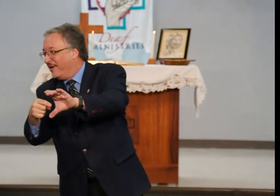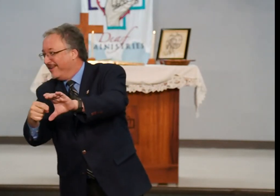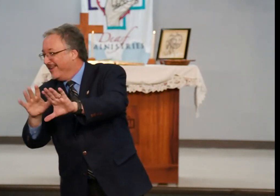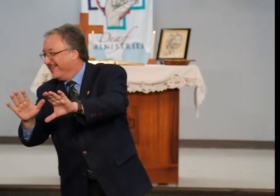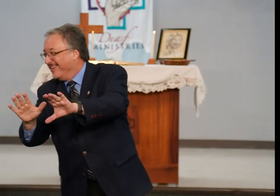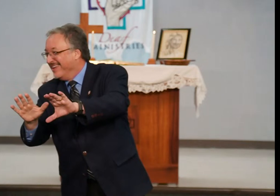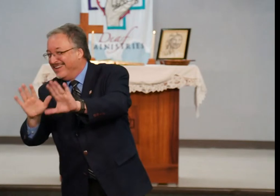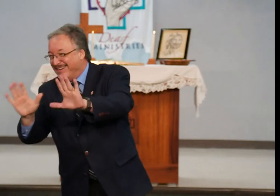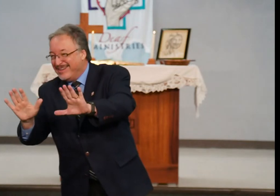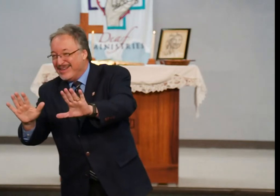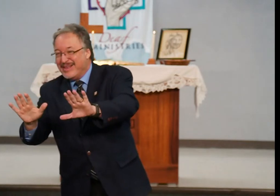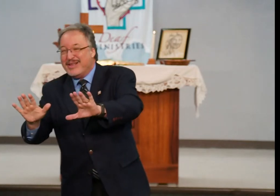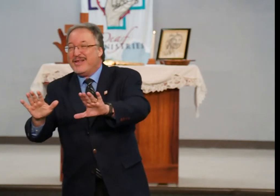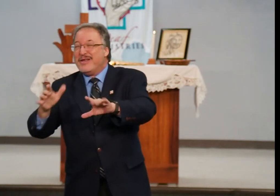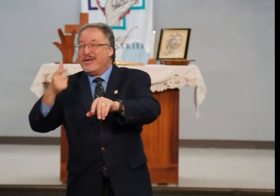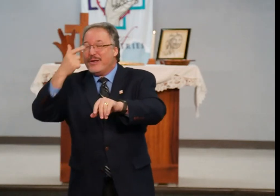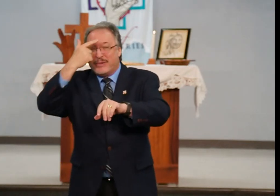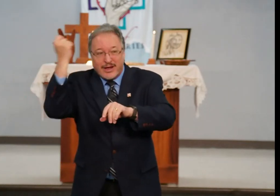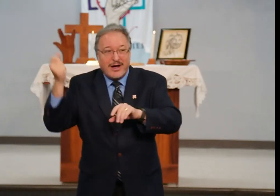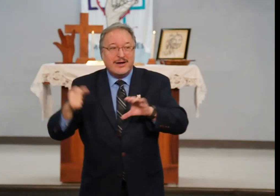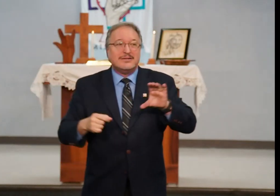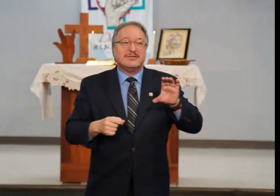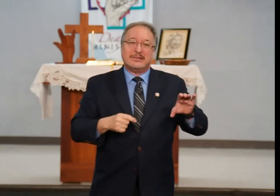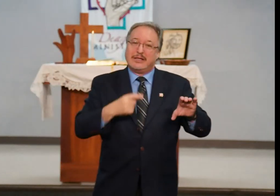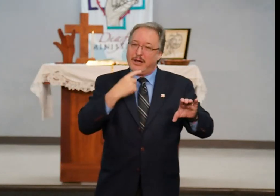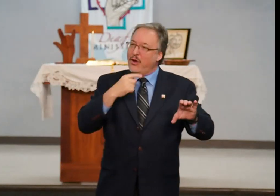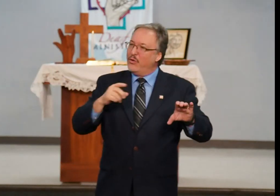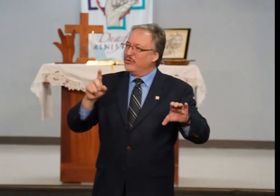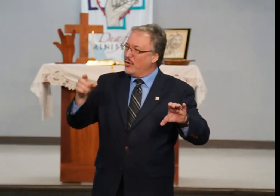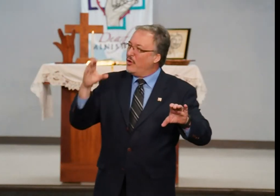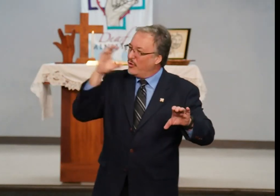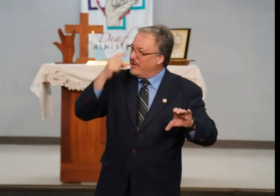he wanted to basically let them know that they didn't show up at the wrong tomb, because